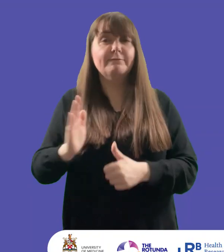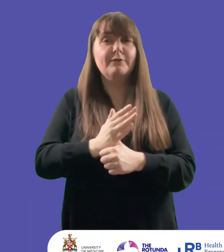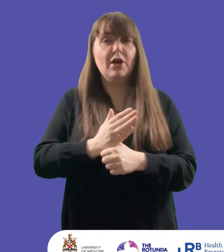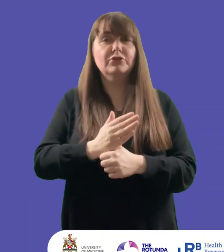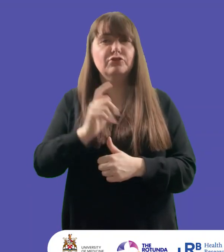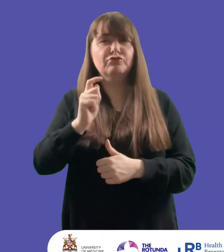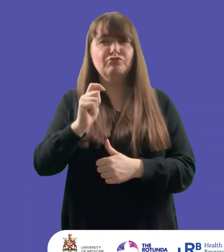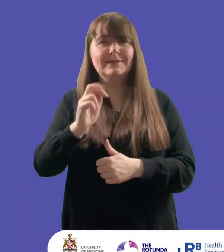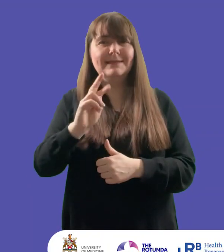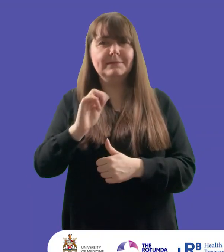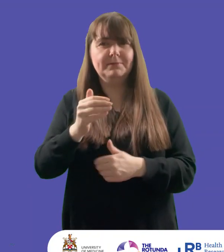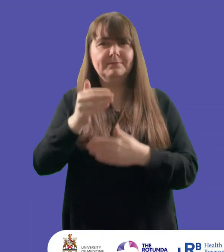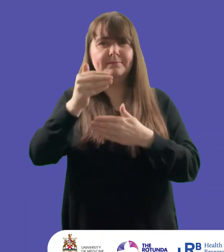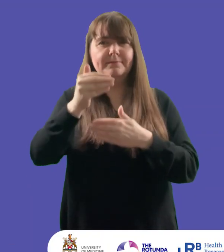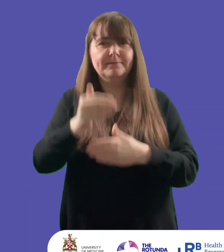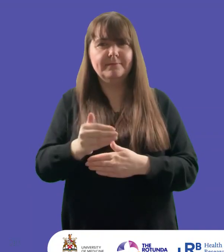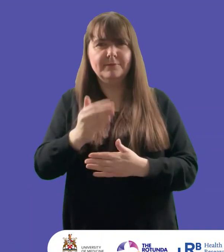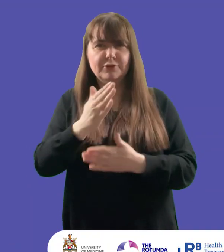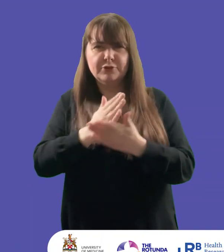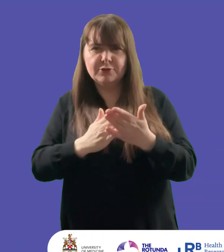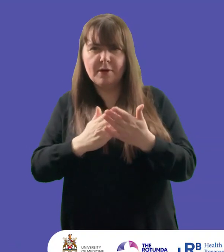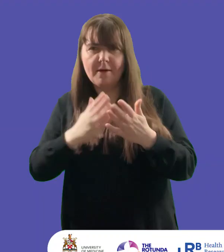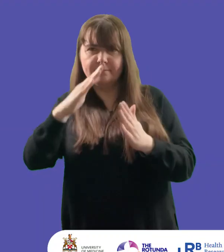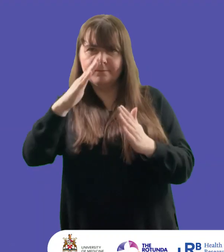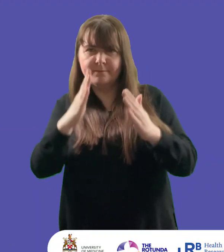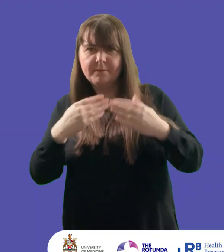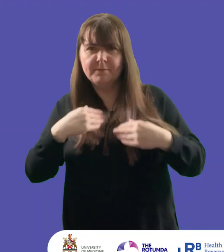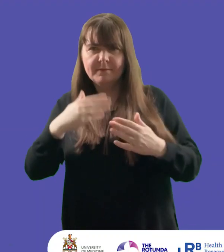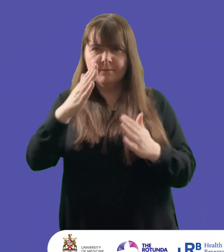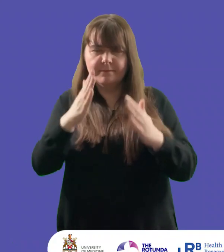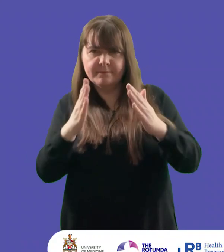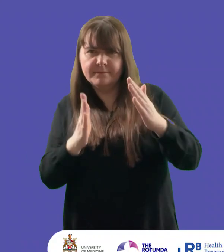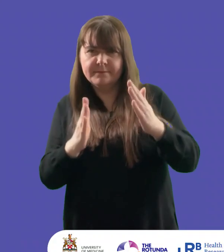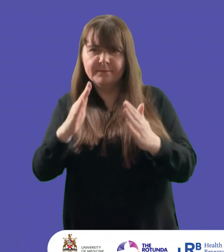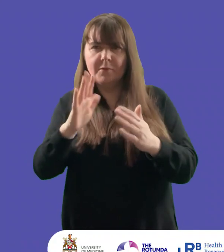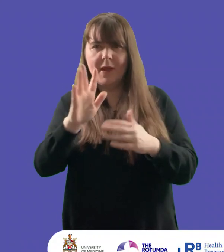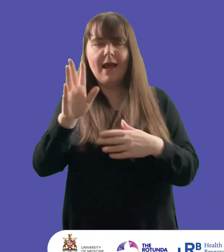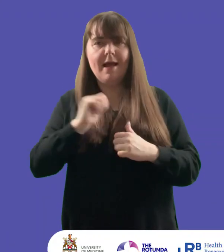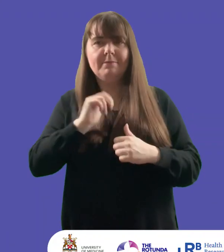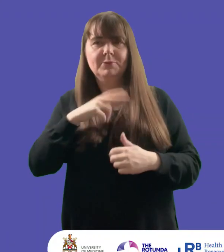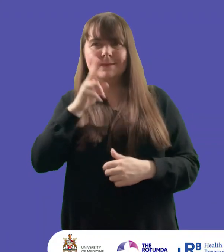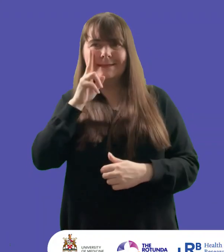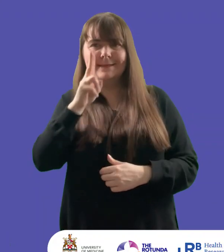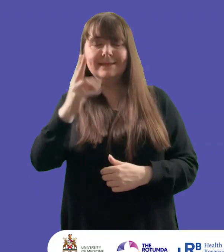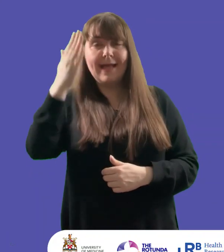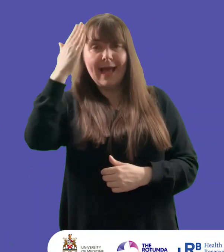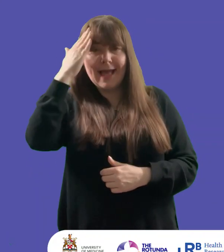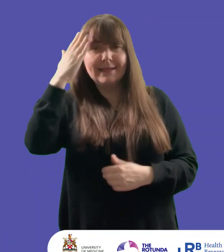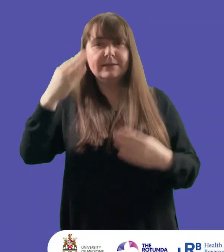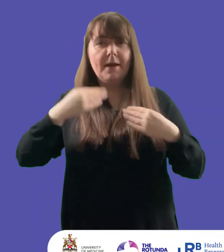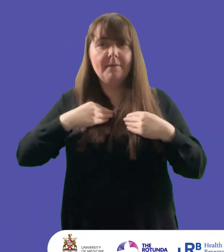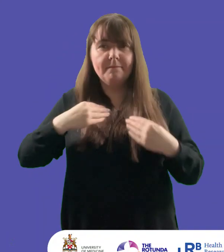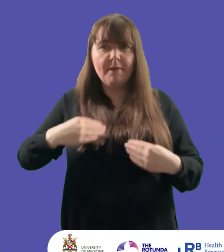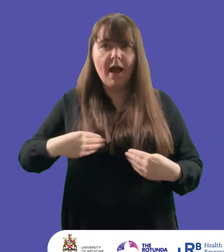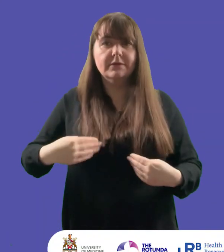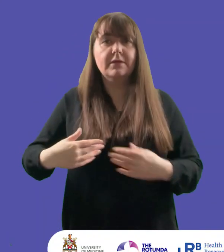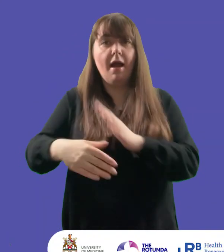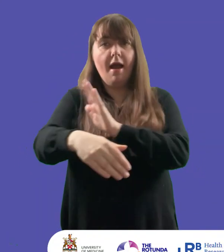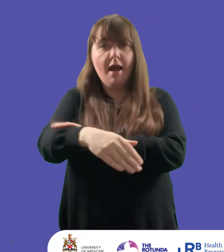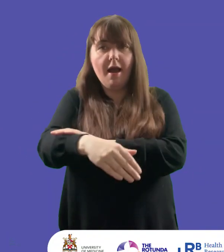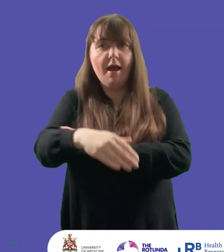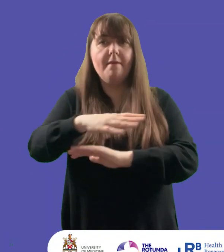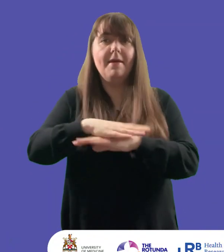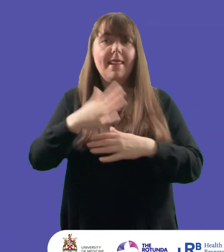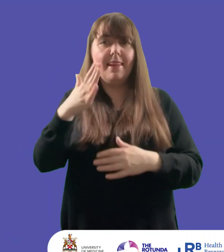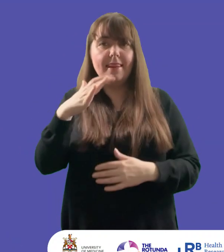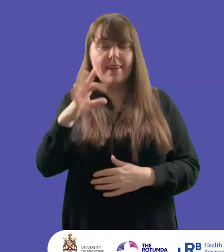first trimester booking scan. So from some angles, the baby looks like a baby and you're able to see the head and the body, the arms and the